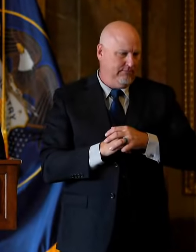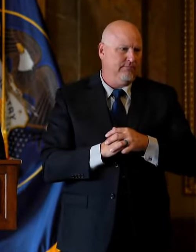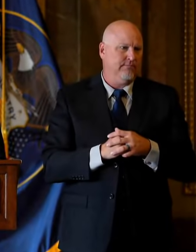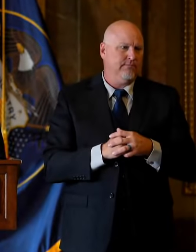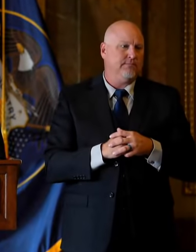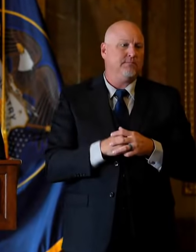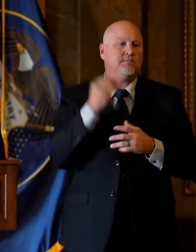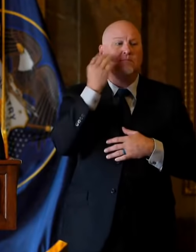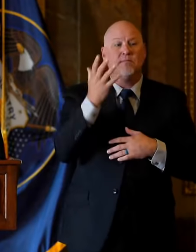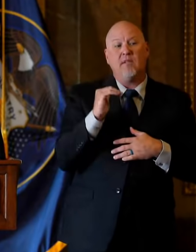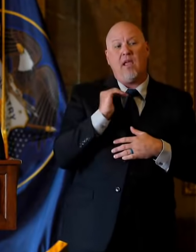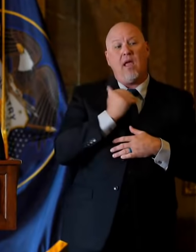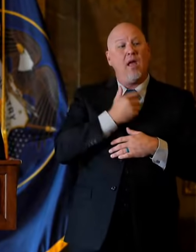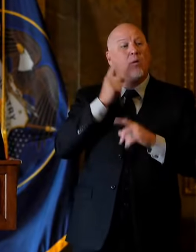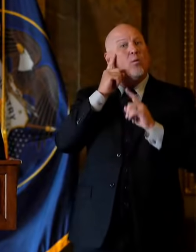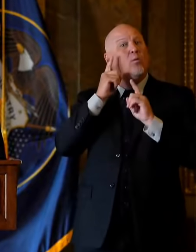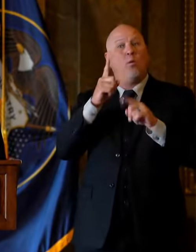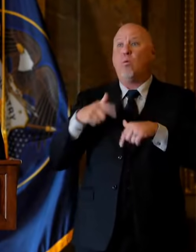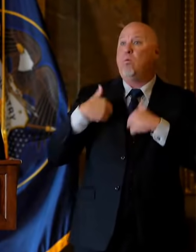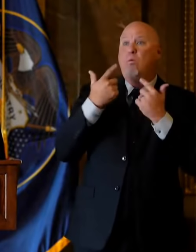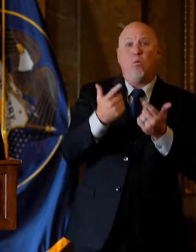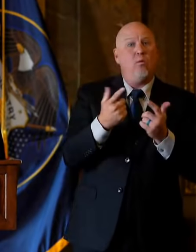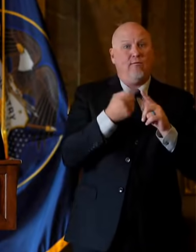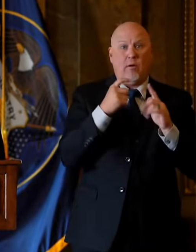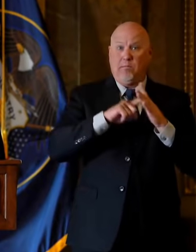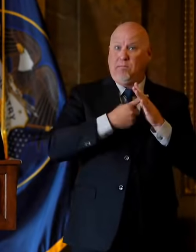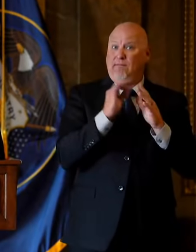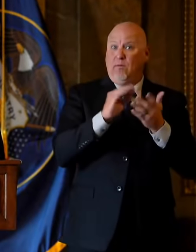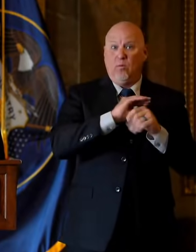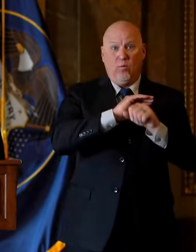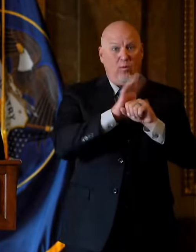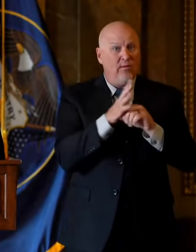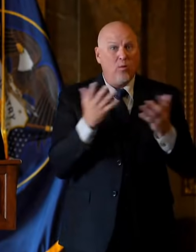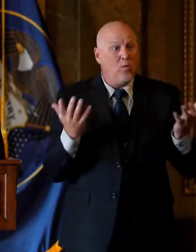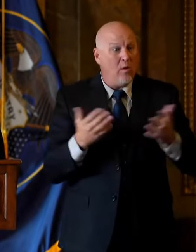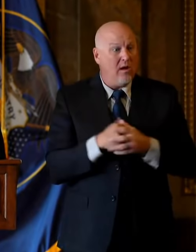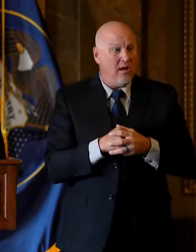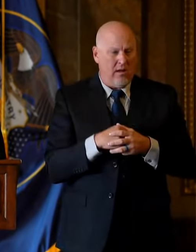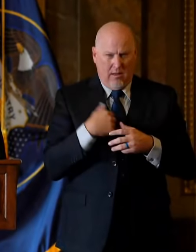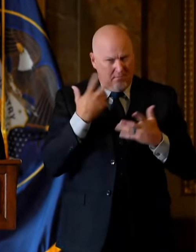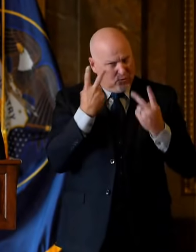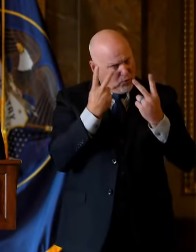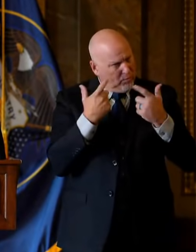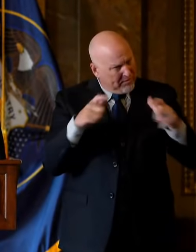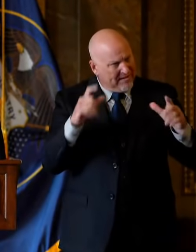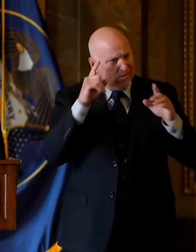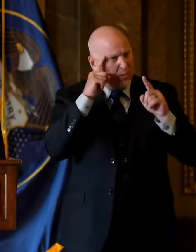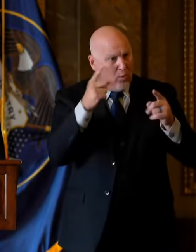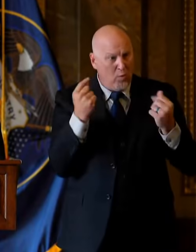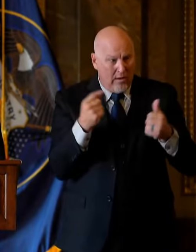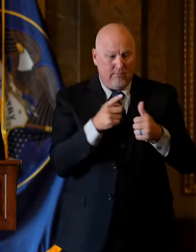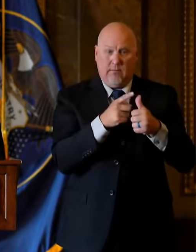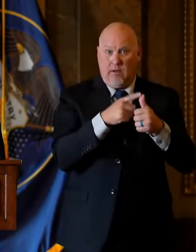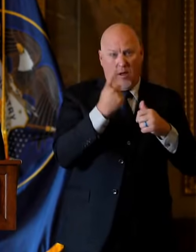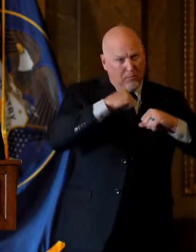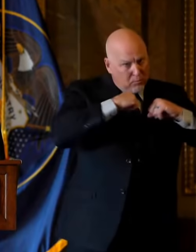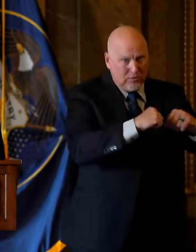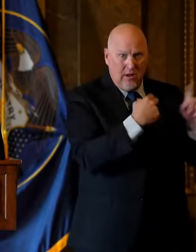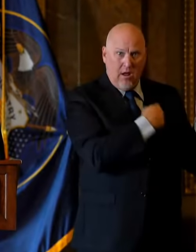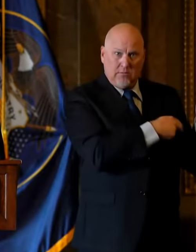been to always not overwhelm our healthcare system, which we are dangerously close to doing, and